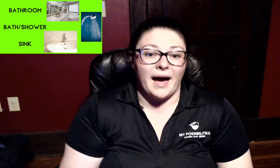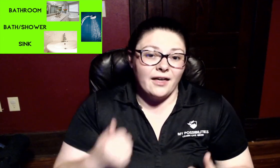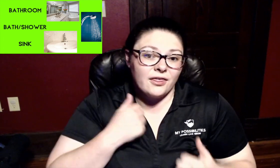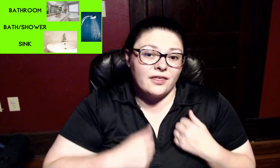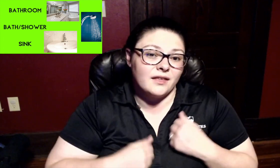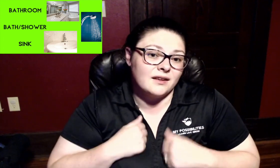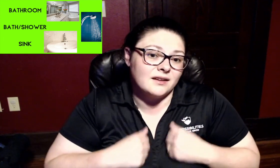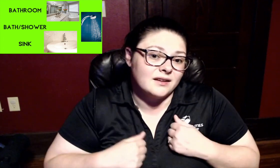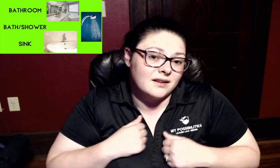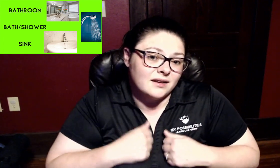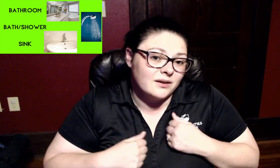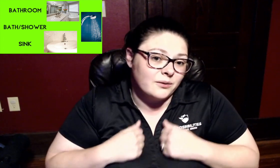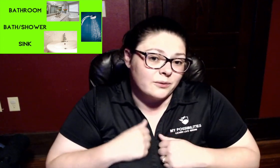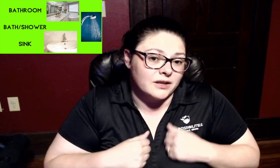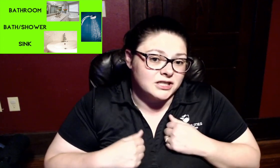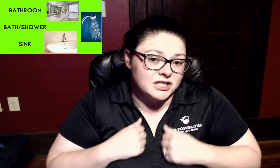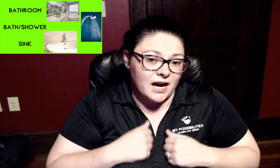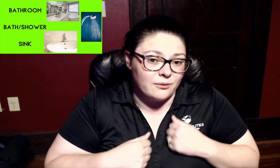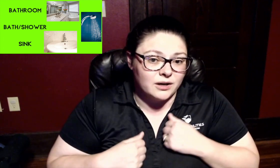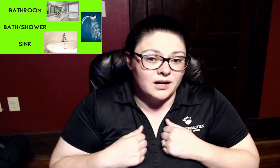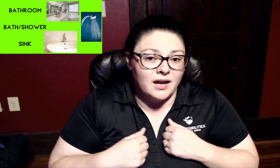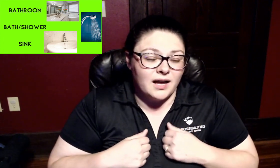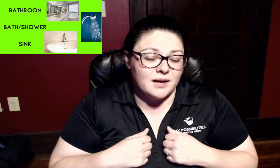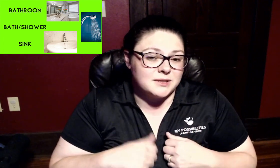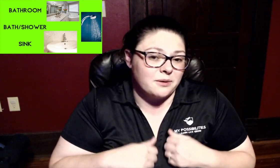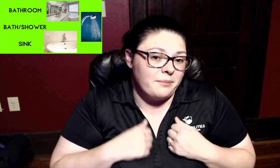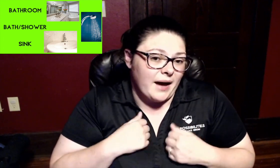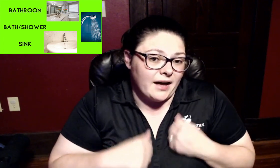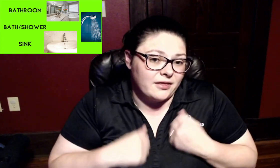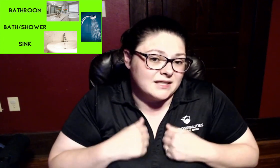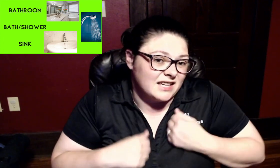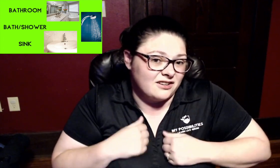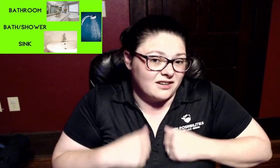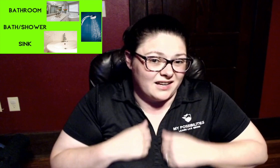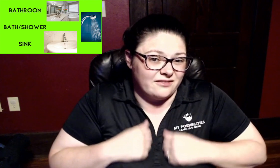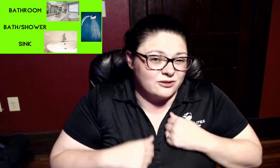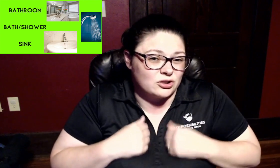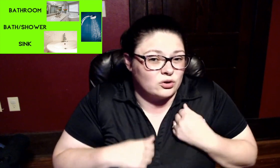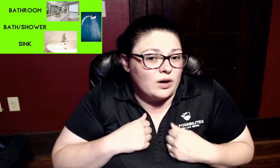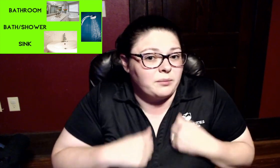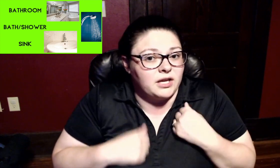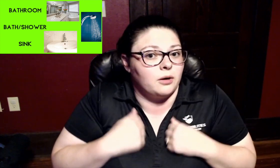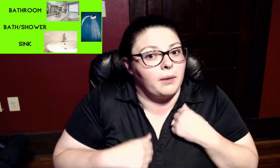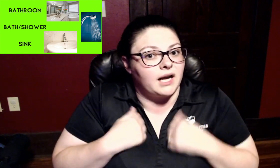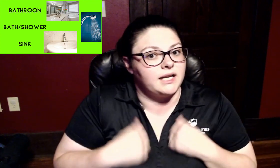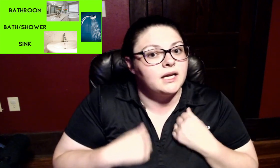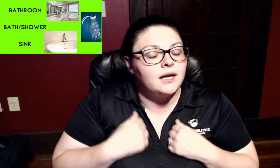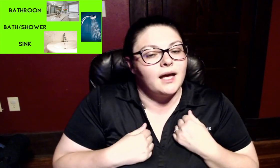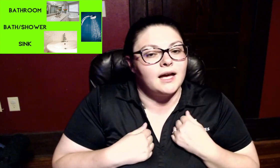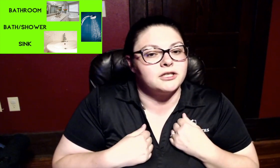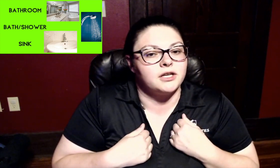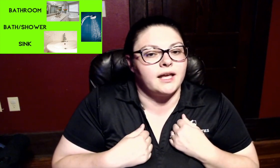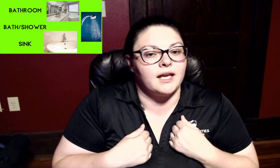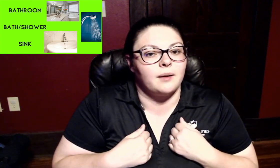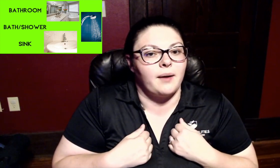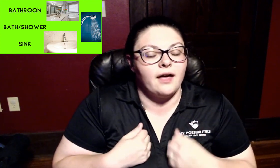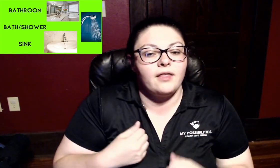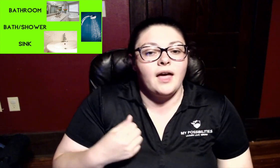bath or the shower. So bath, it's like you're kind of scrubbing your body as you're taking a bath. And